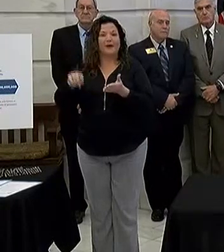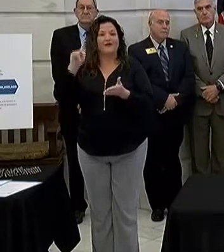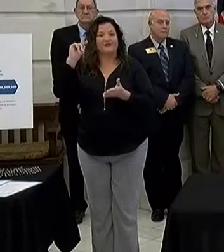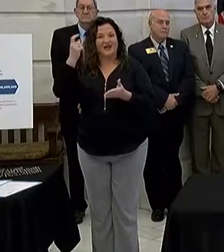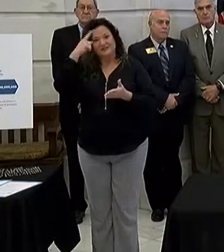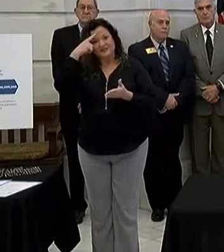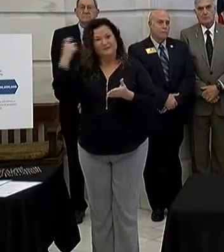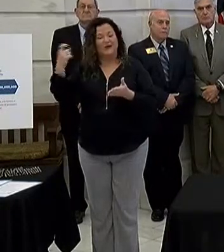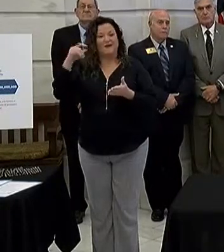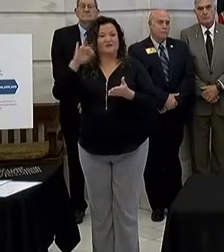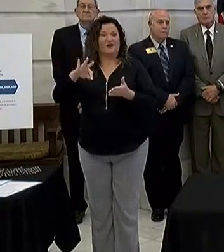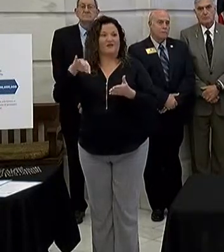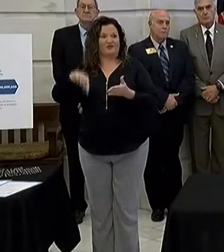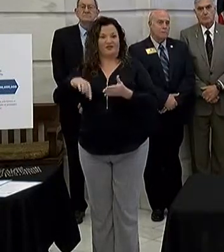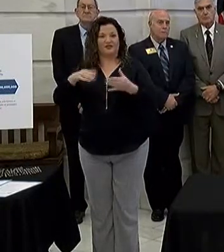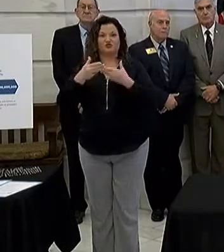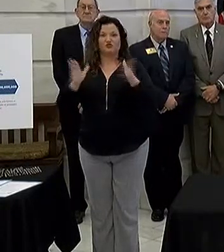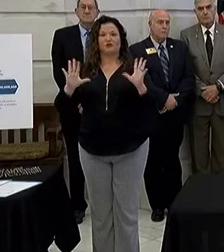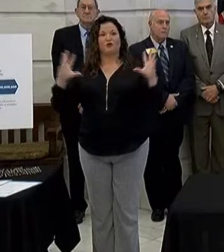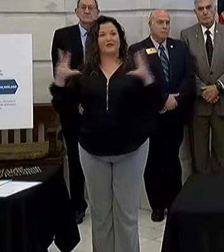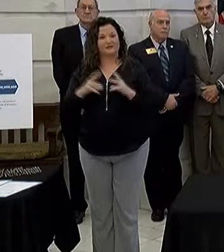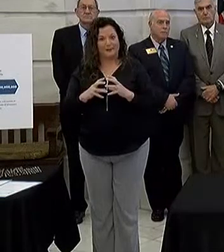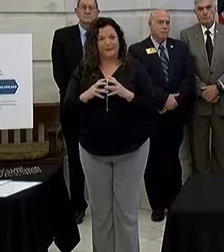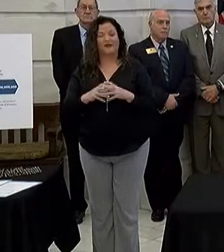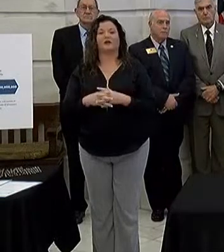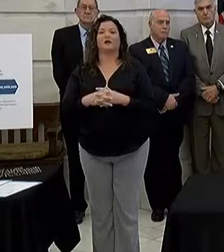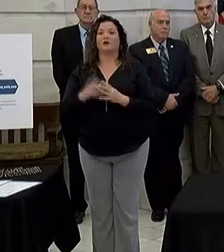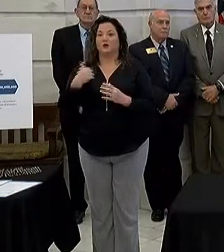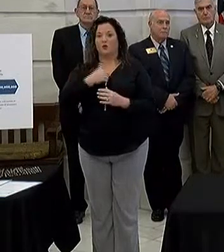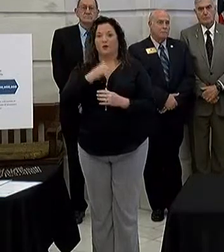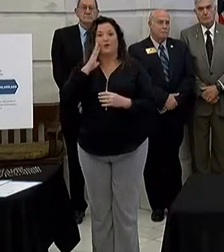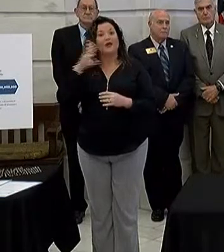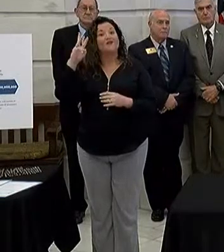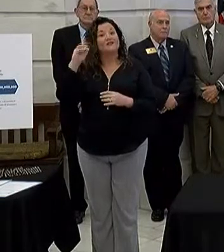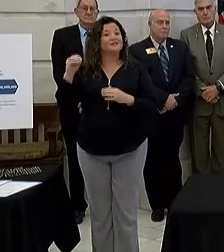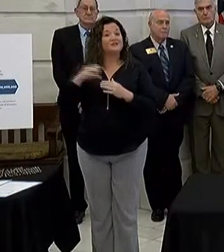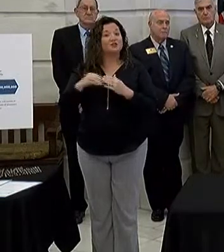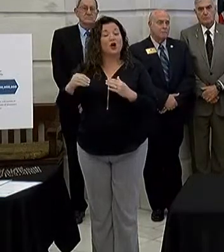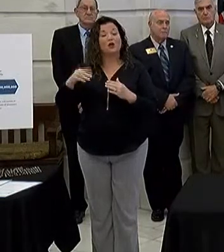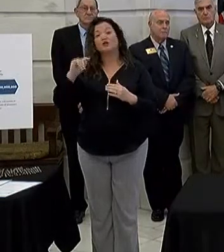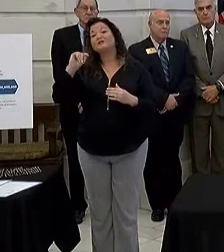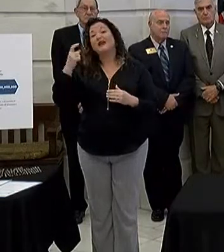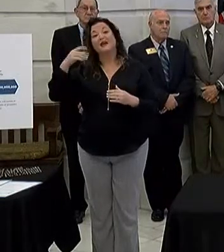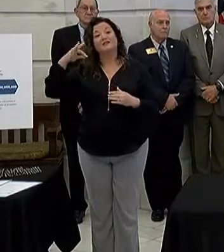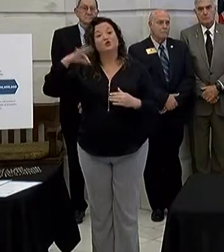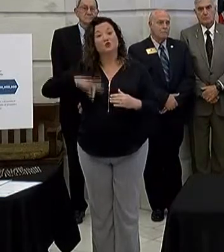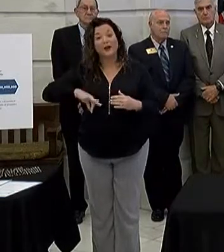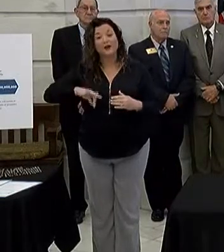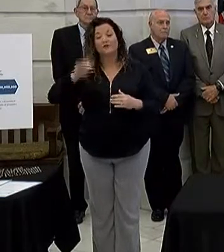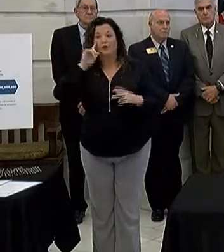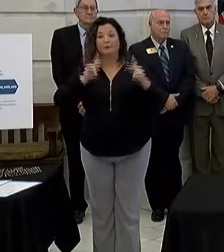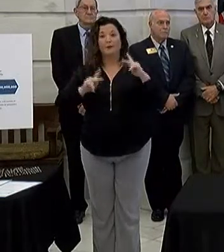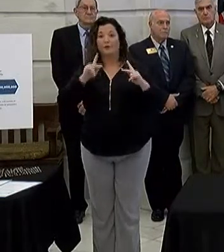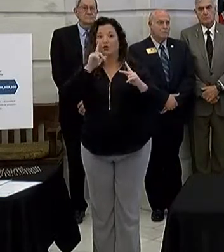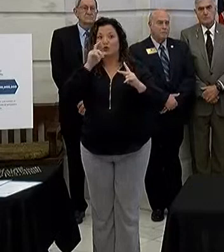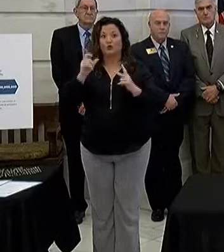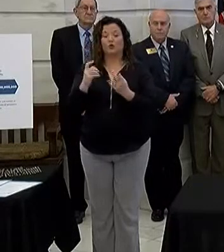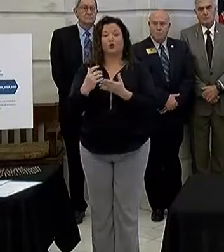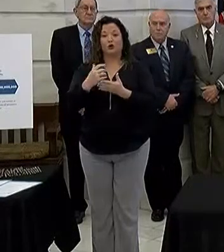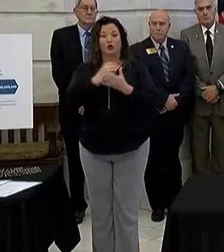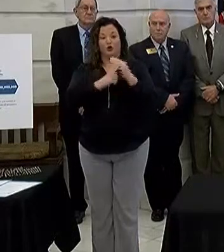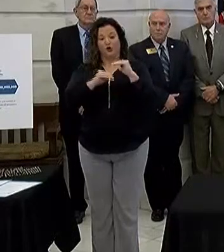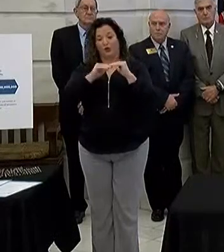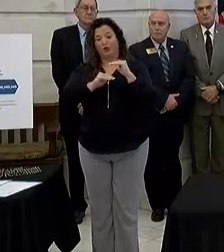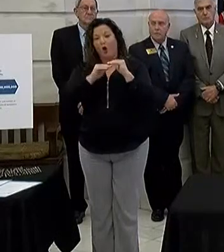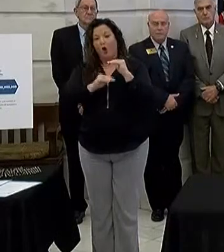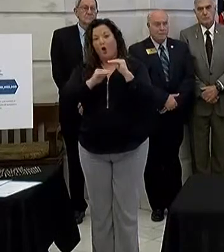of the action of this General Assembly. We'll have a $60 tax credit for persons that are making